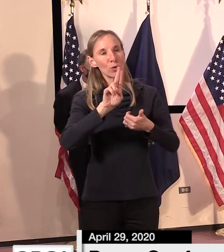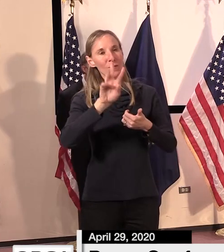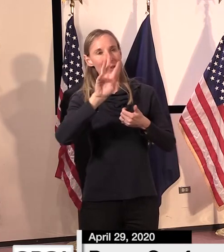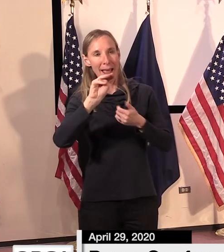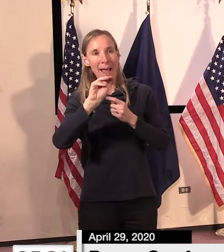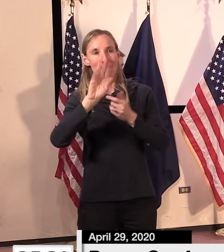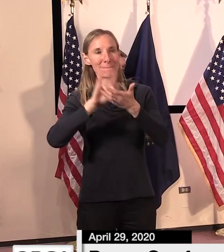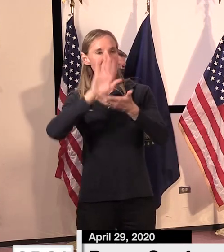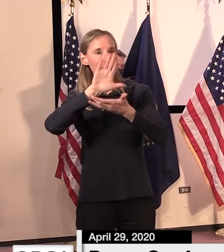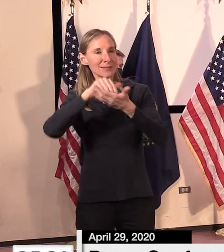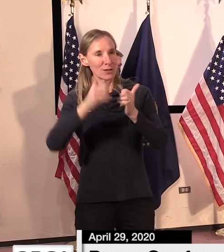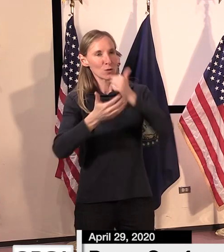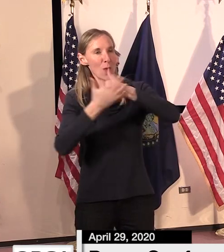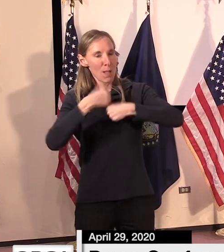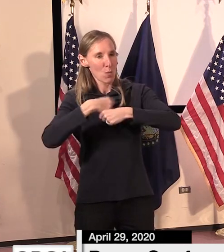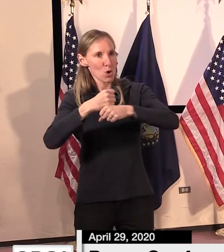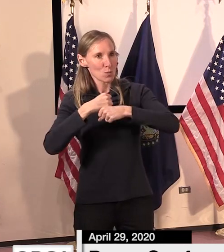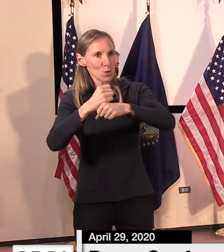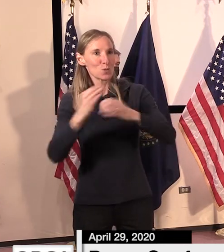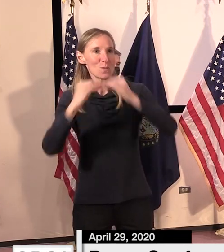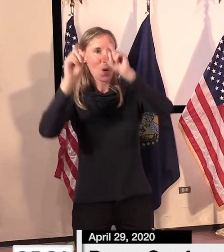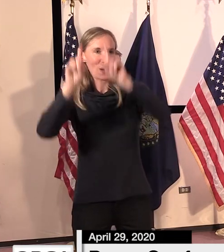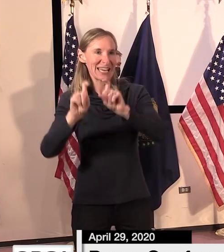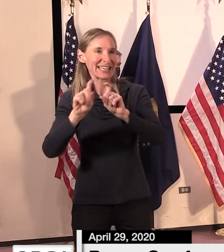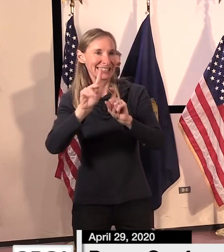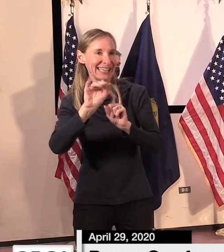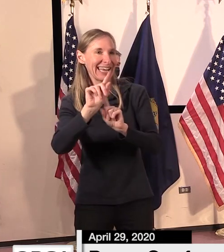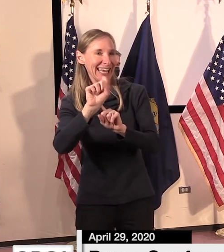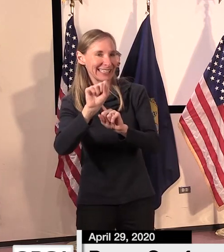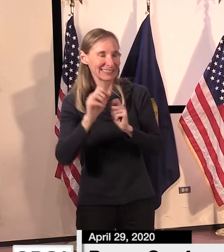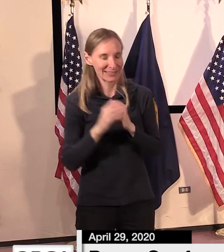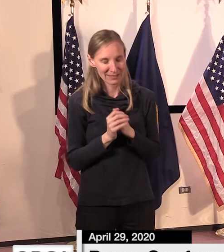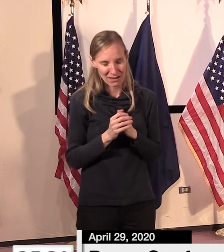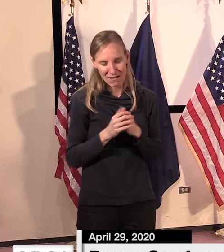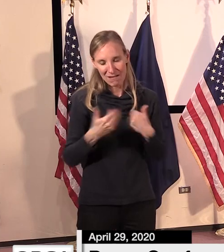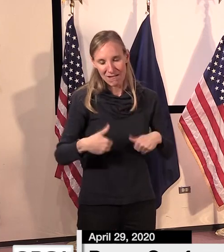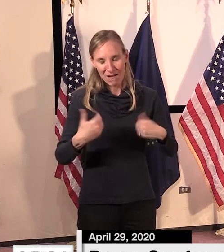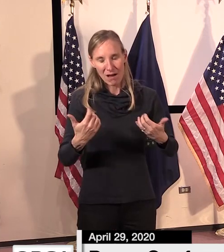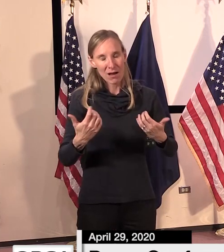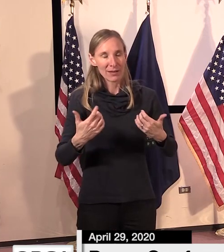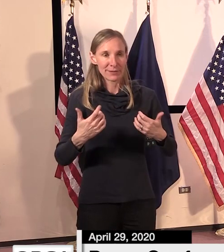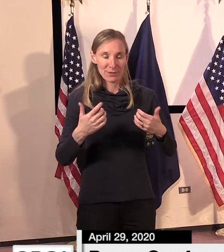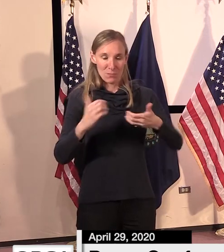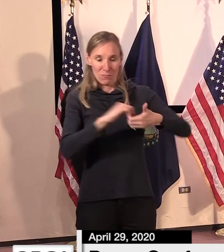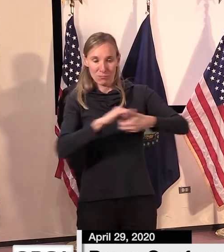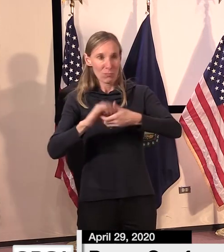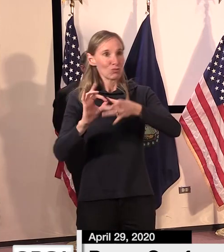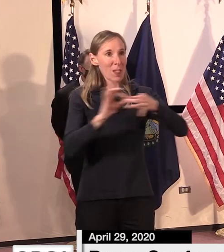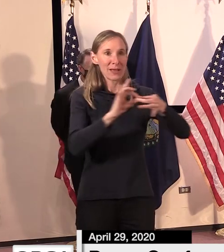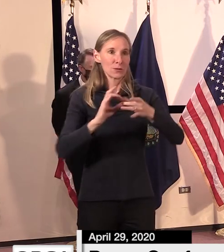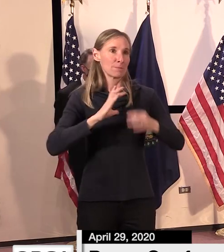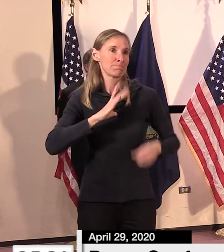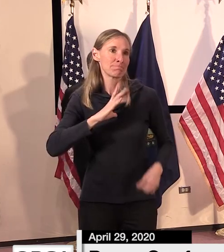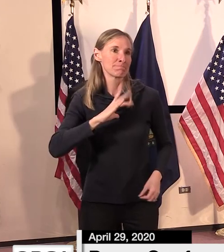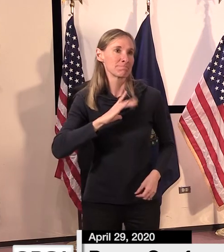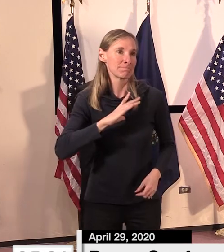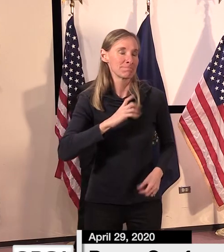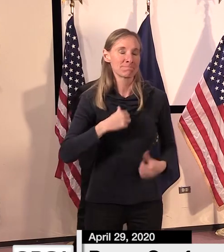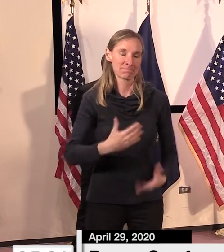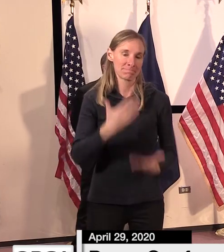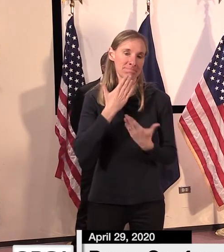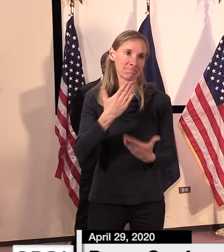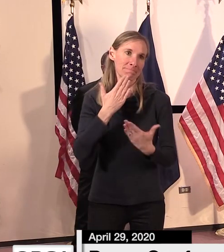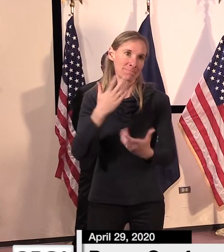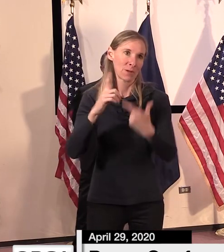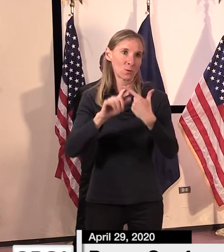bolster that production. This has been a fantastic partnership and a true team effort, and we're grateful for their continued